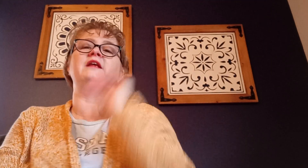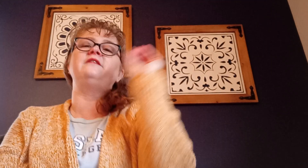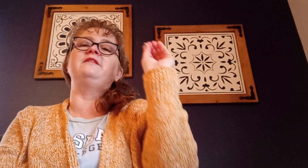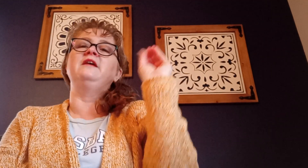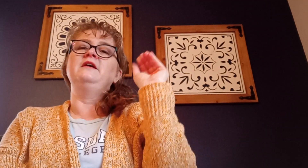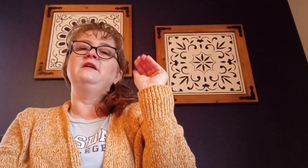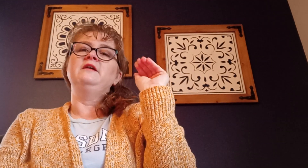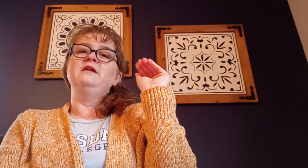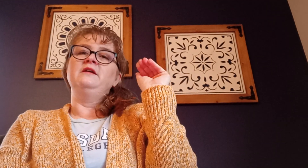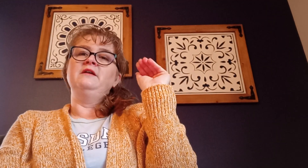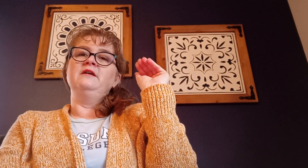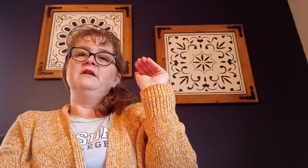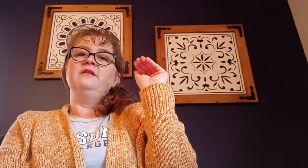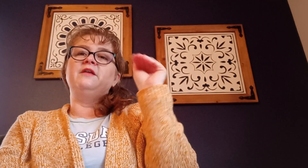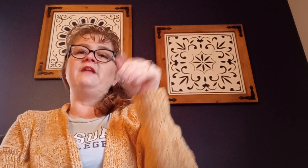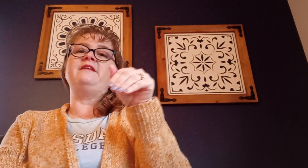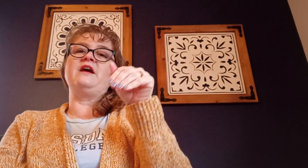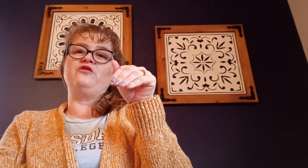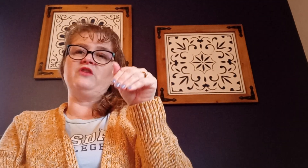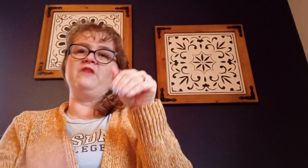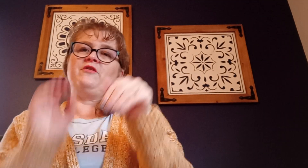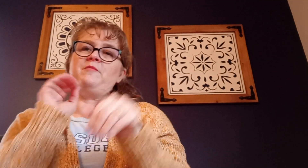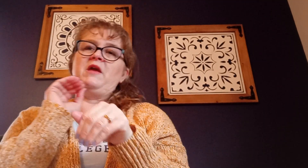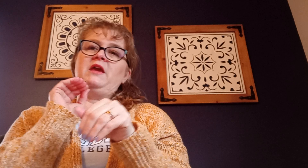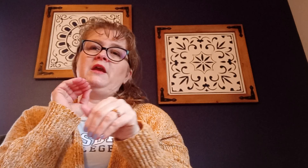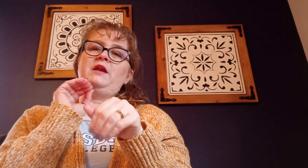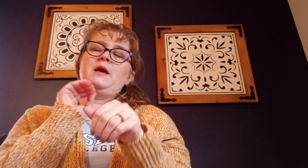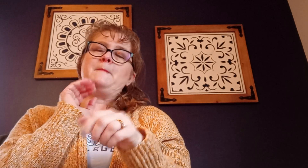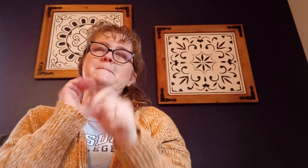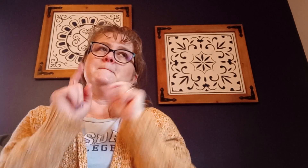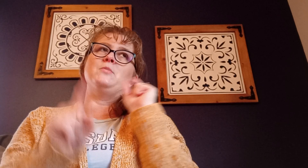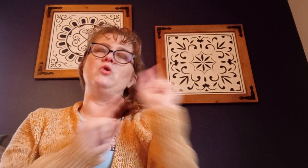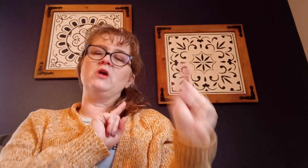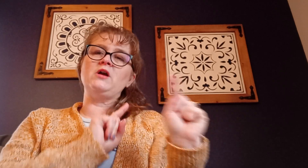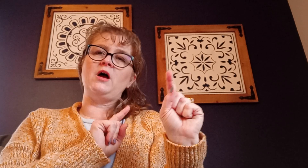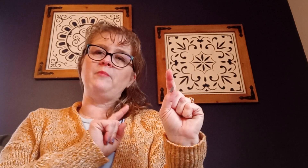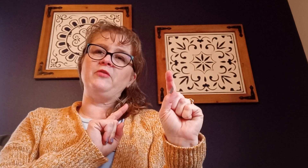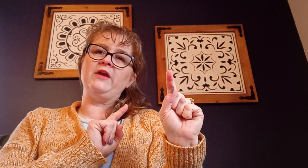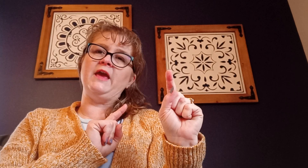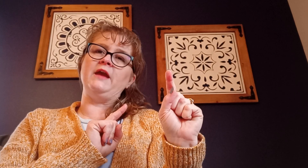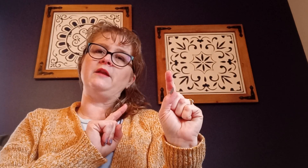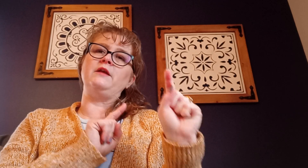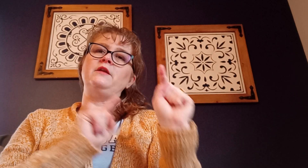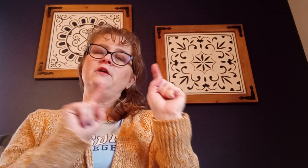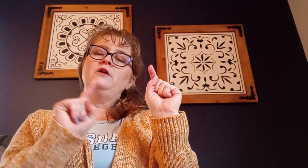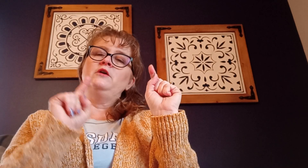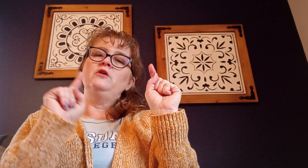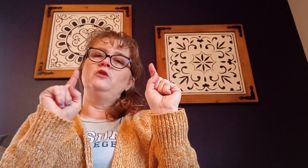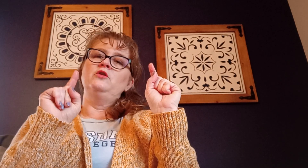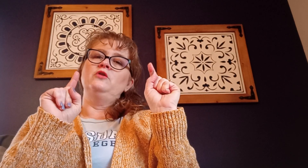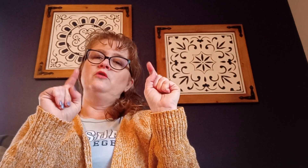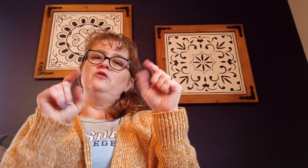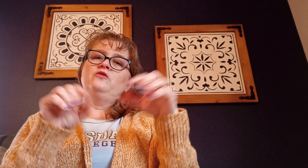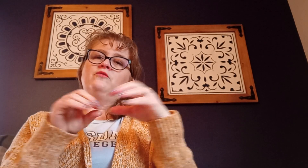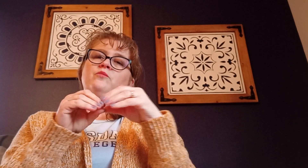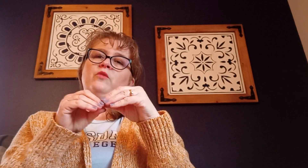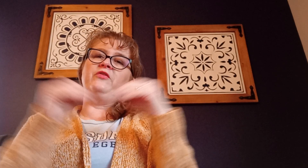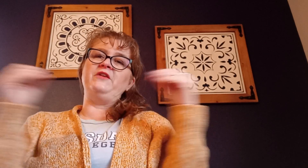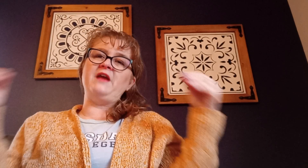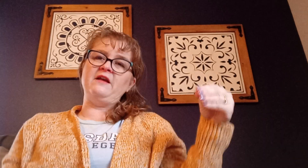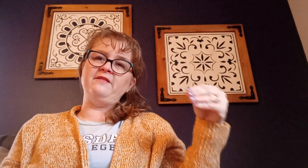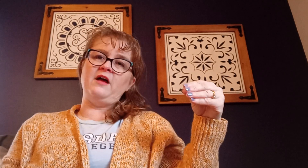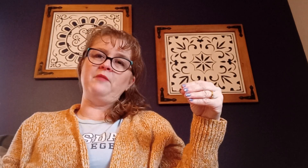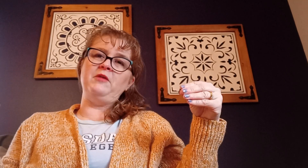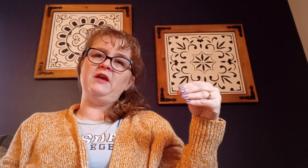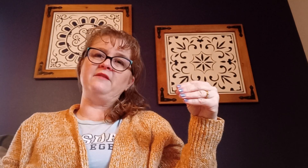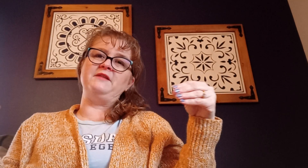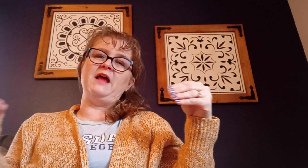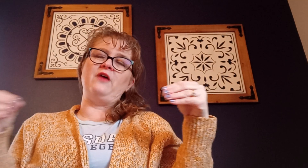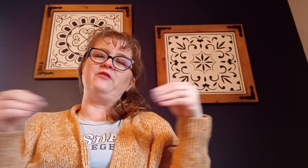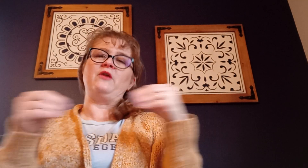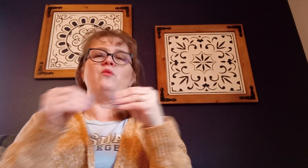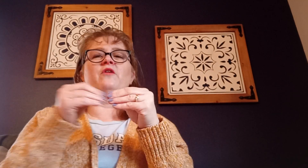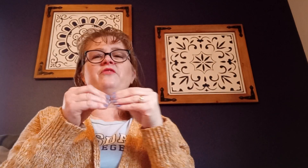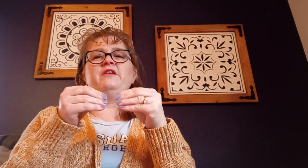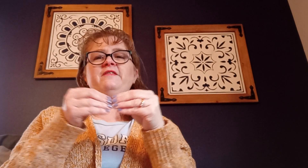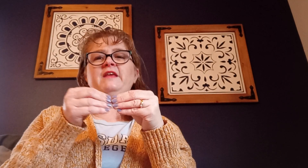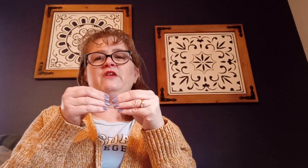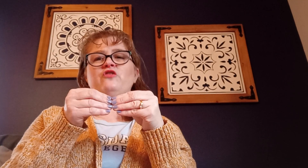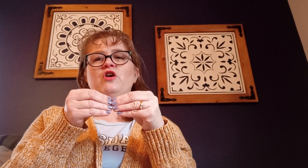genetics, that's actually even making it more complicated with the taxonomy, because now it's like, well, if these things are